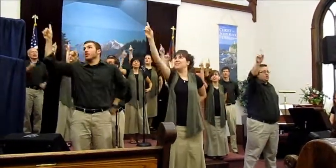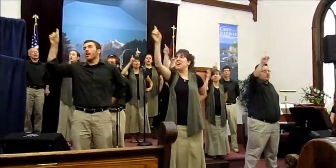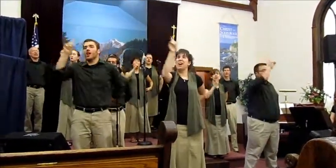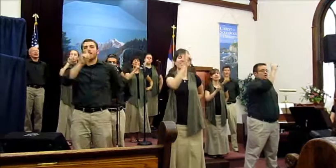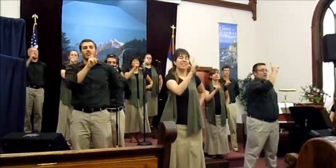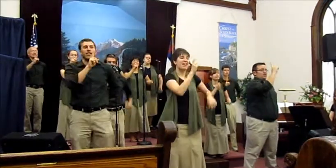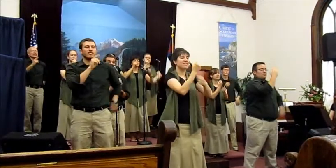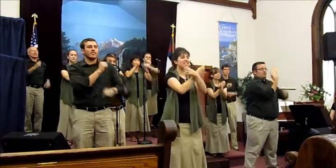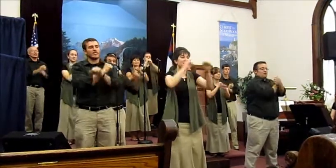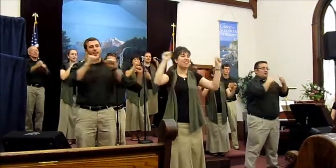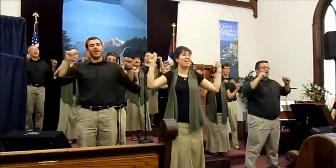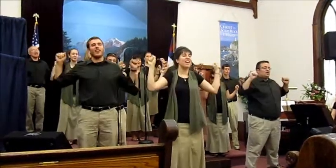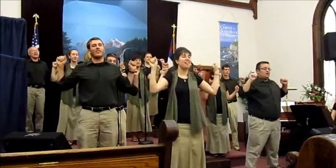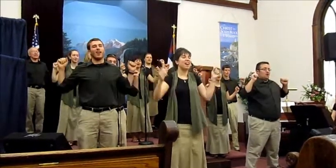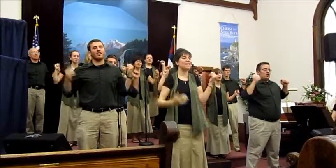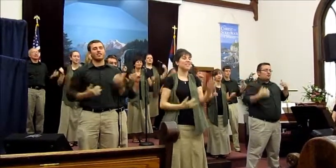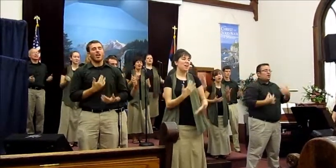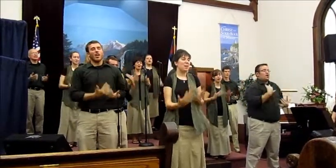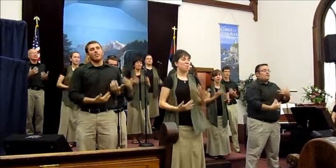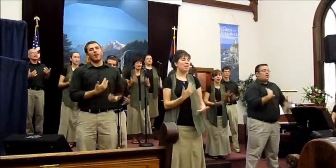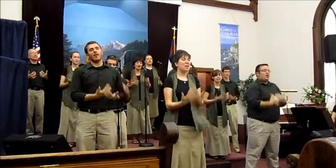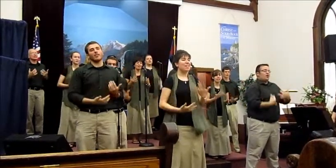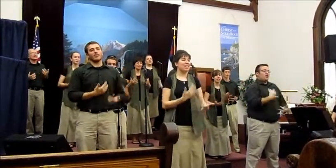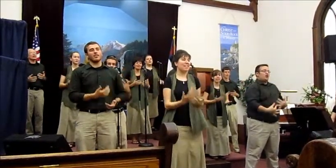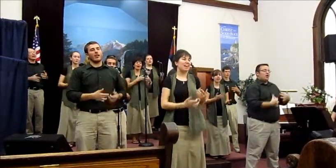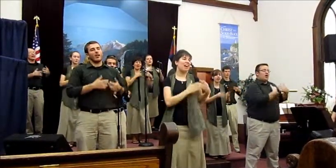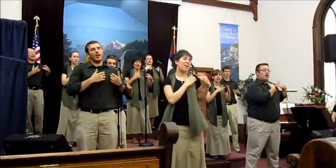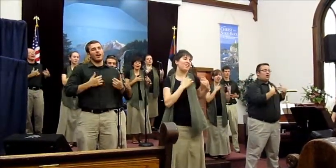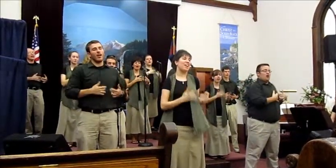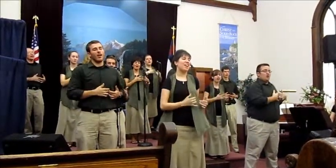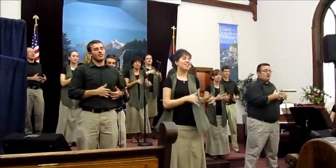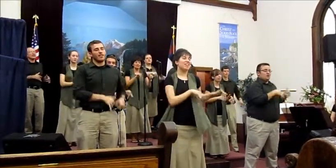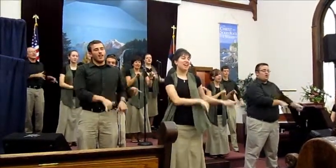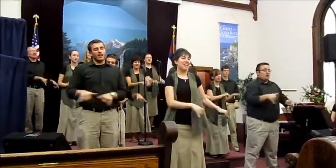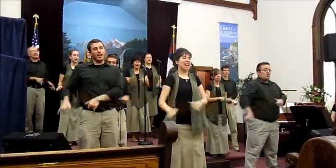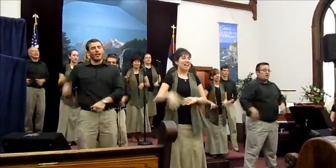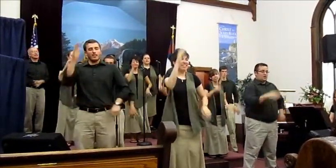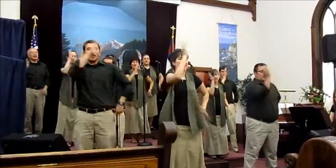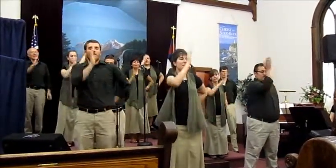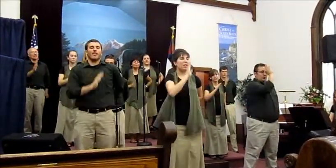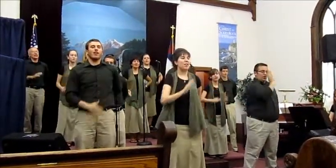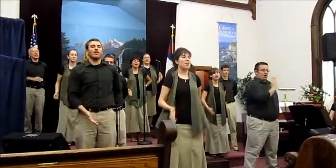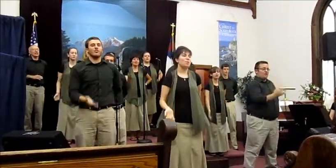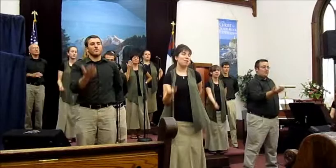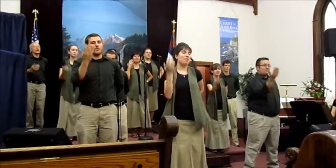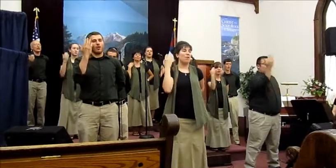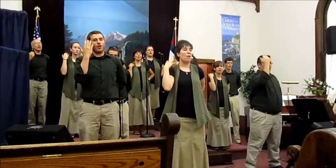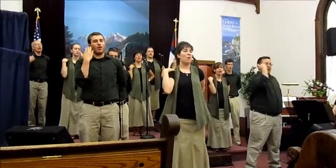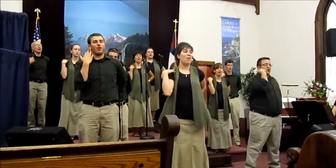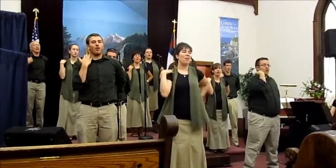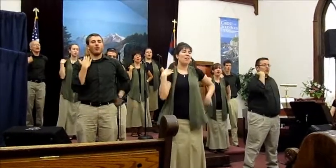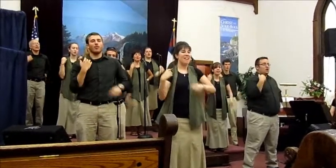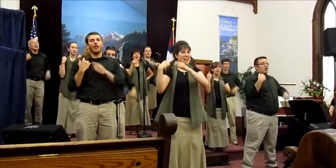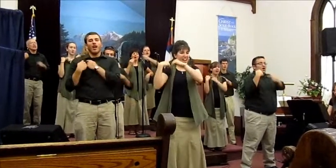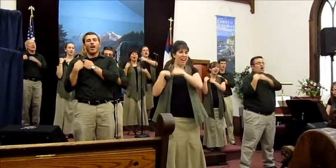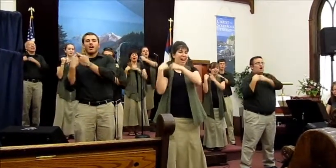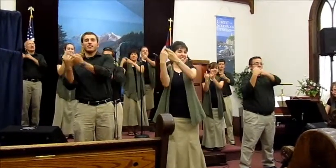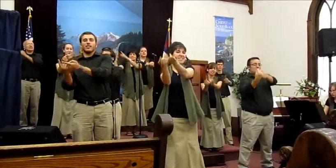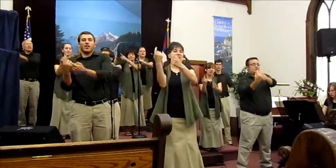darkness to save us. Burn in our hearts like never before, until